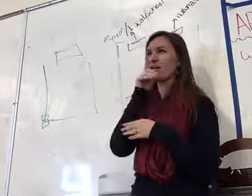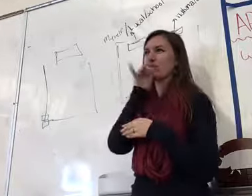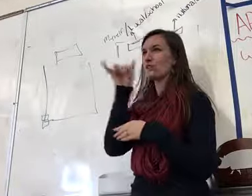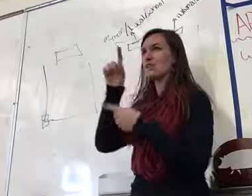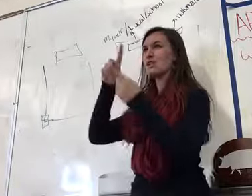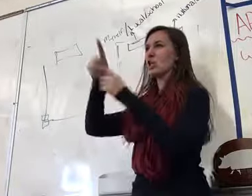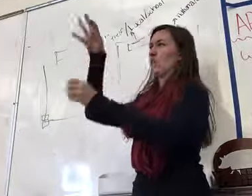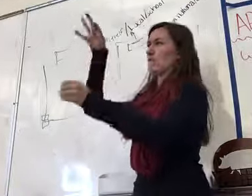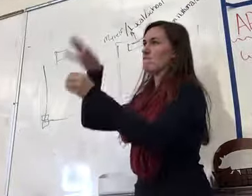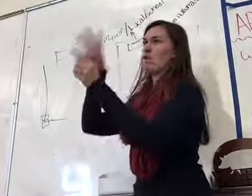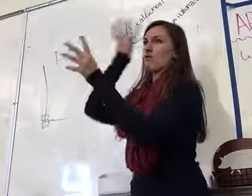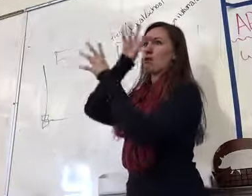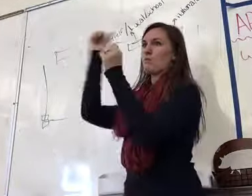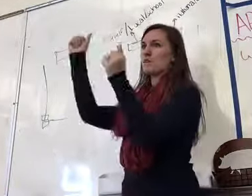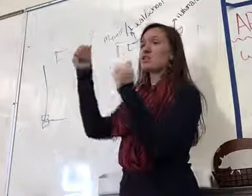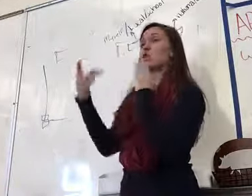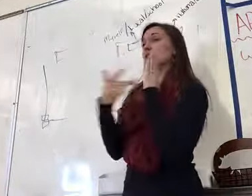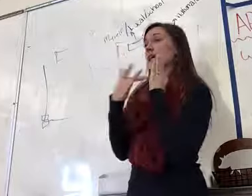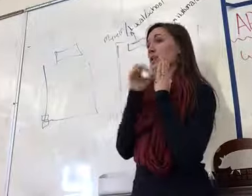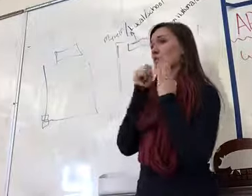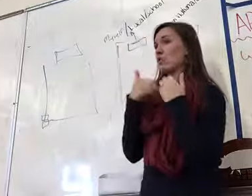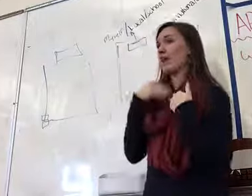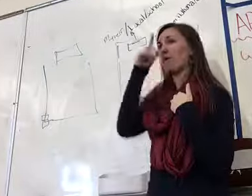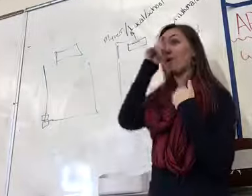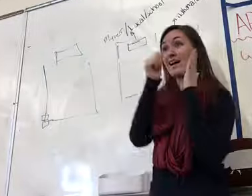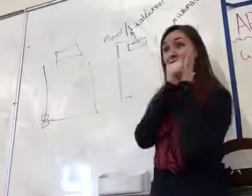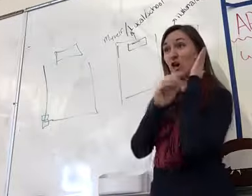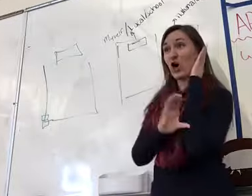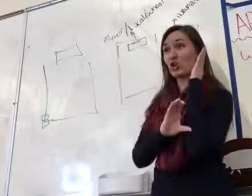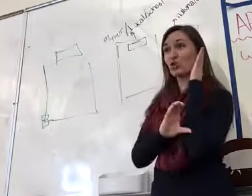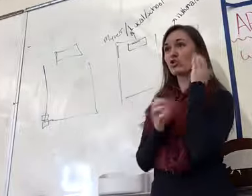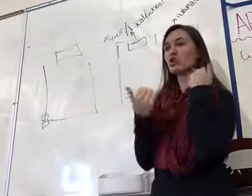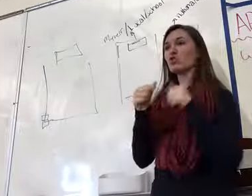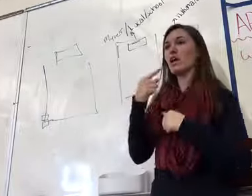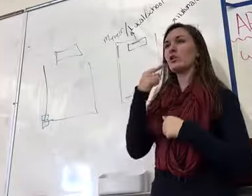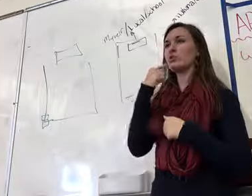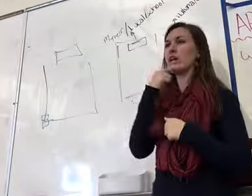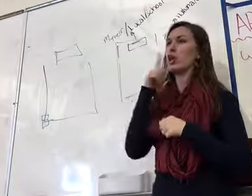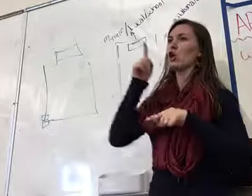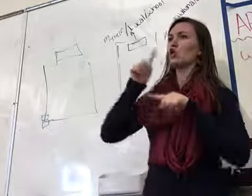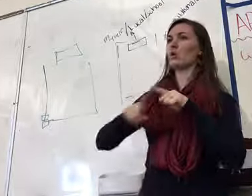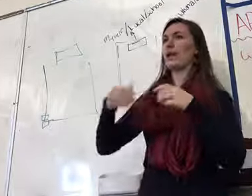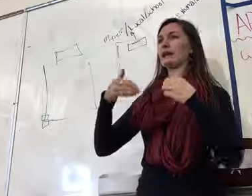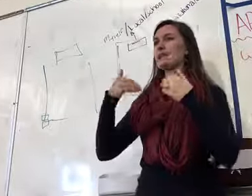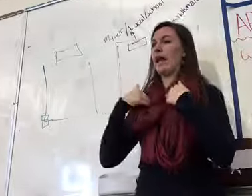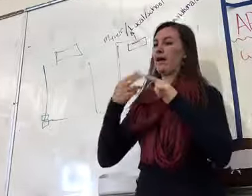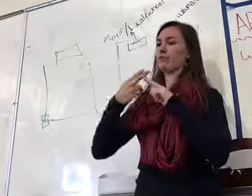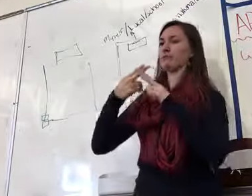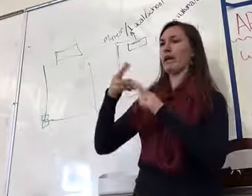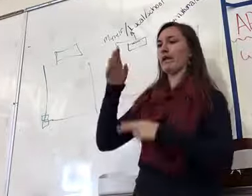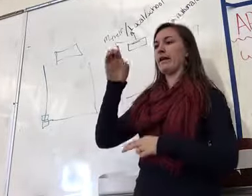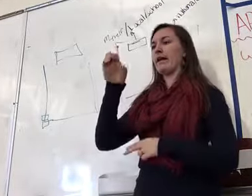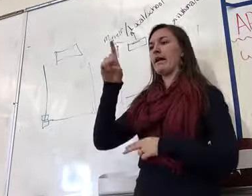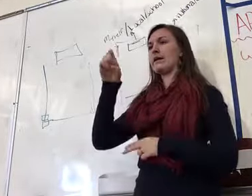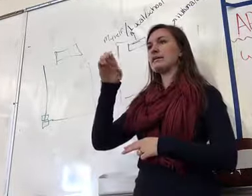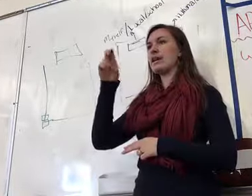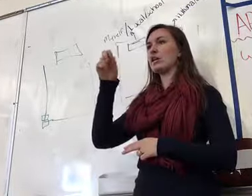have it because the Articles said we couldn't have an executive. According to the Articles of Confederation, we couldn't have a president. Okay. Because we had no executive because who's going to